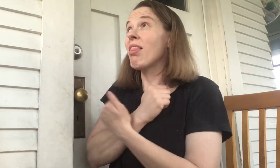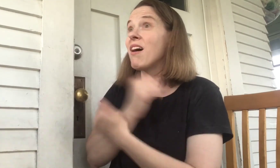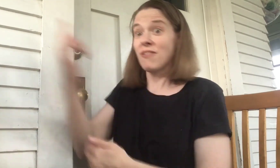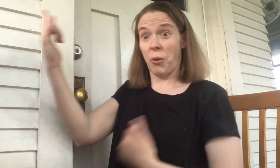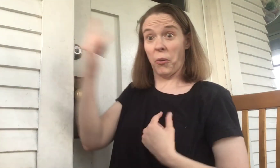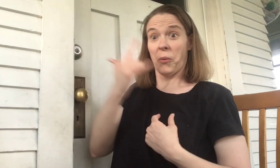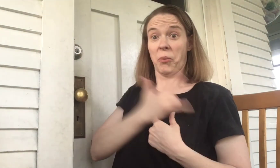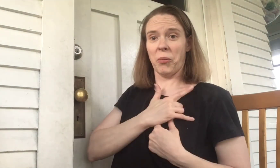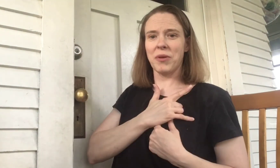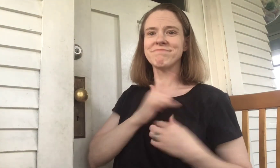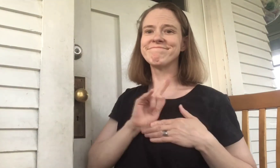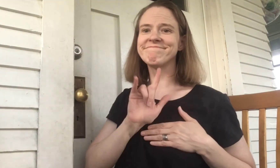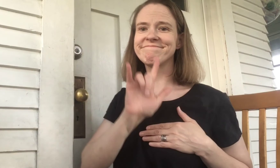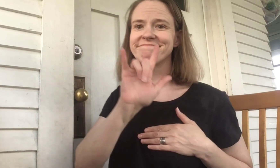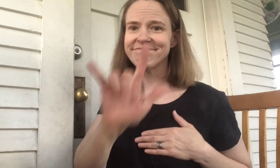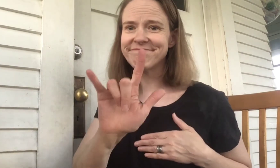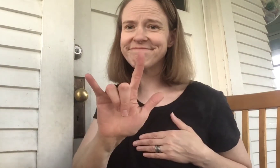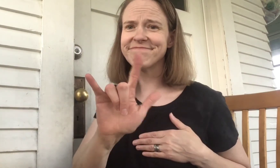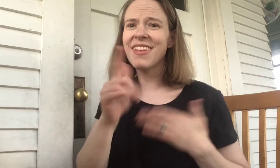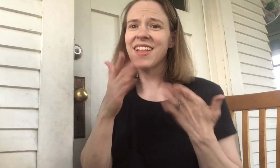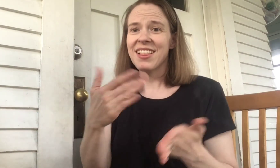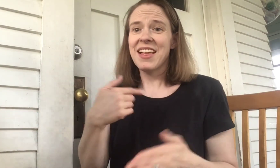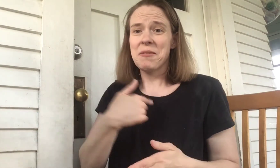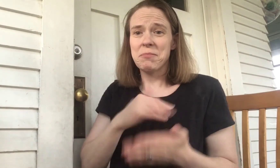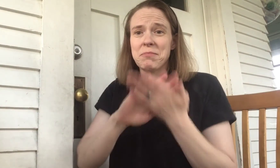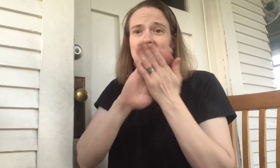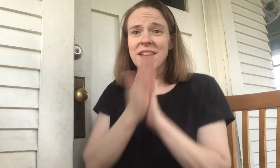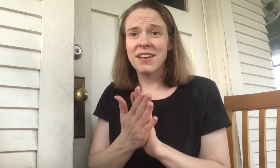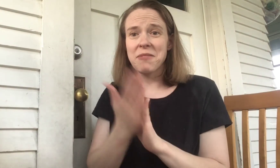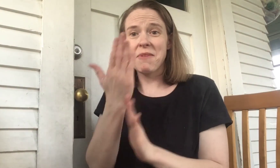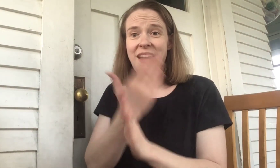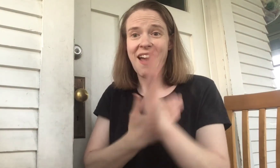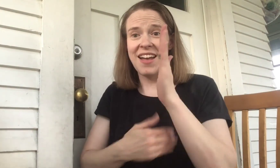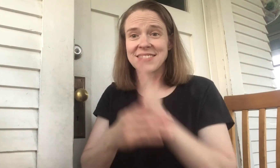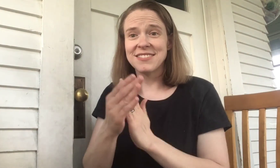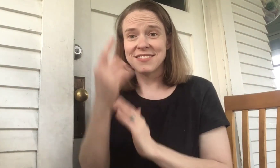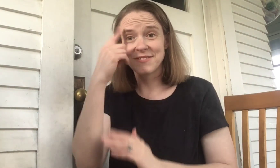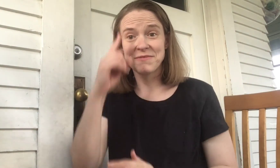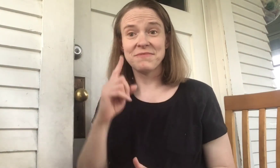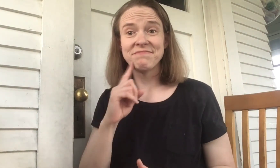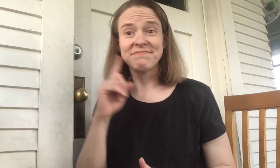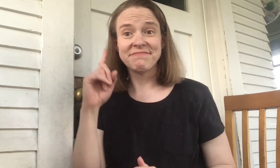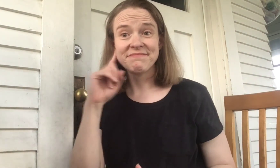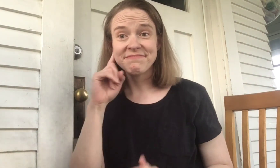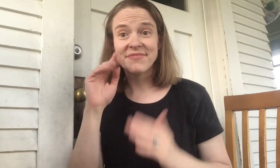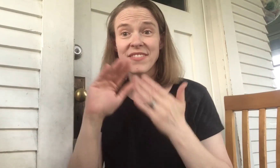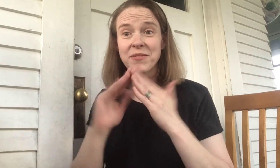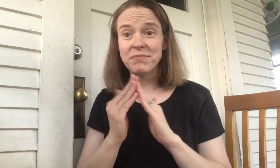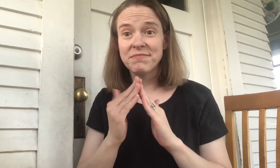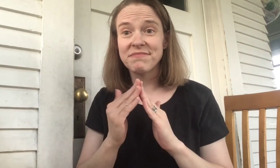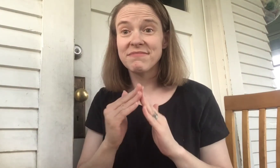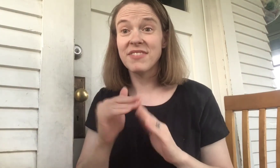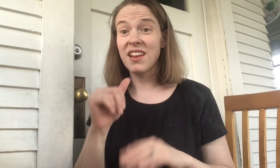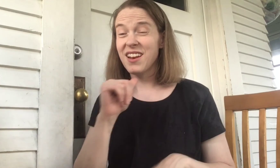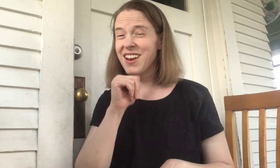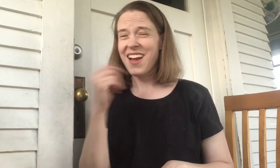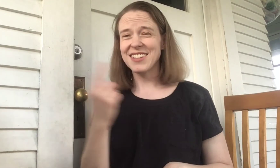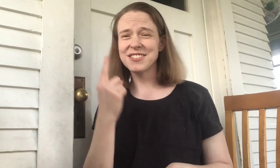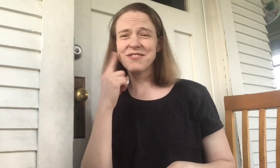the love that you've put into my heart, I want to show to people around me. And I want my hands to be used for the